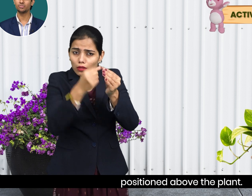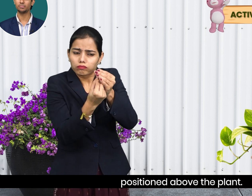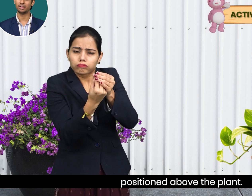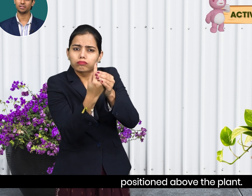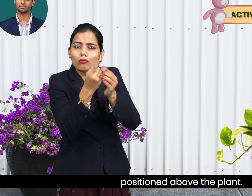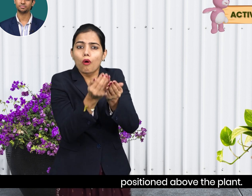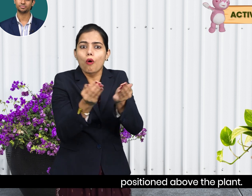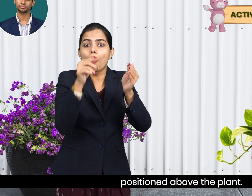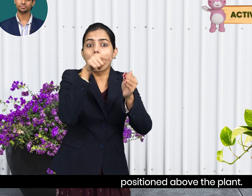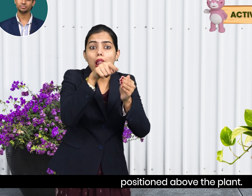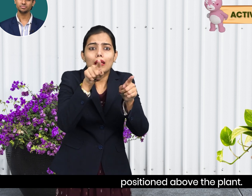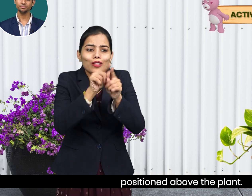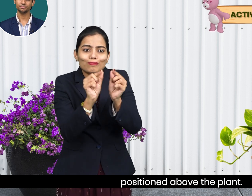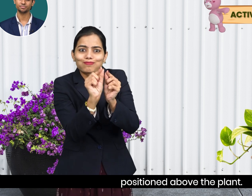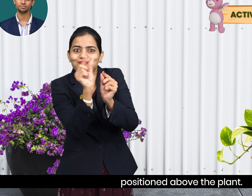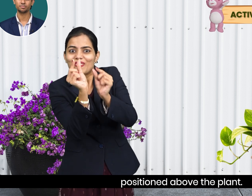positioned above the plant.